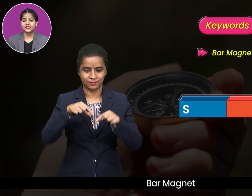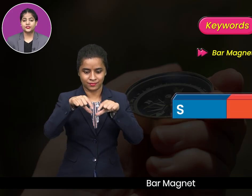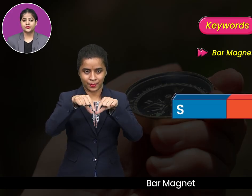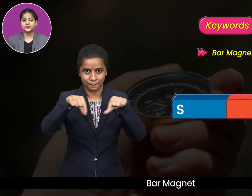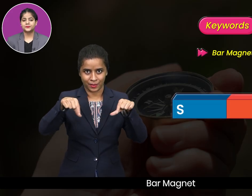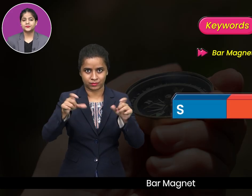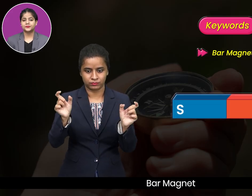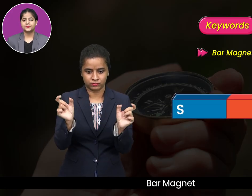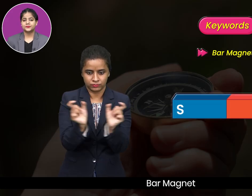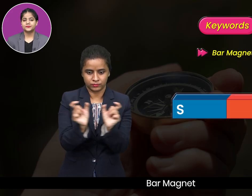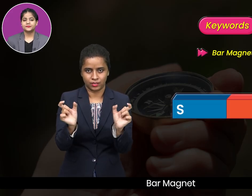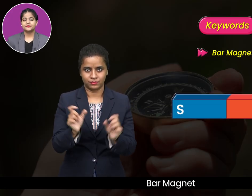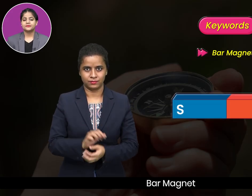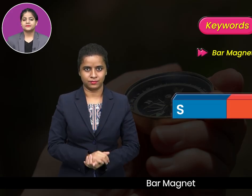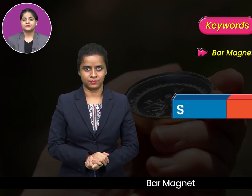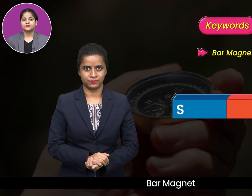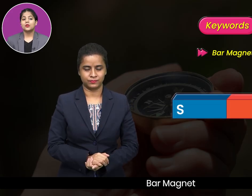bar magnet,